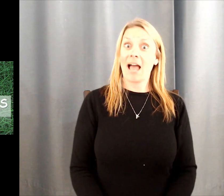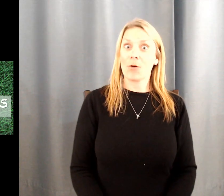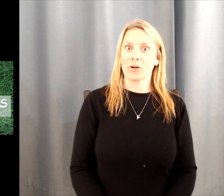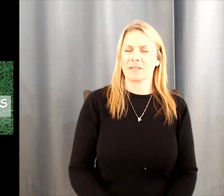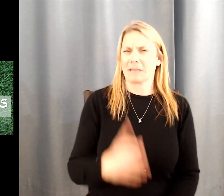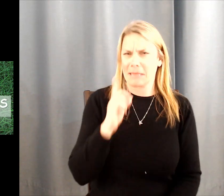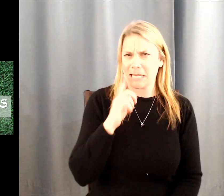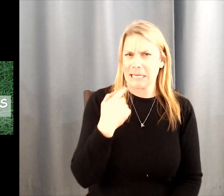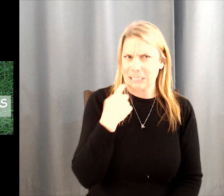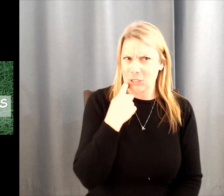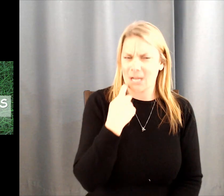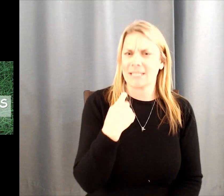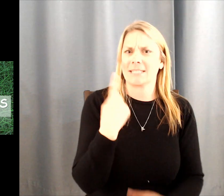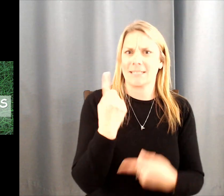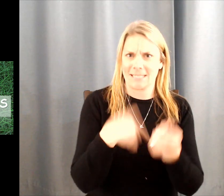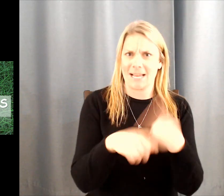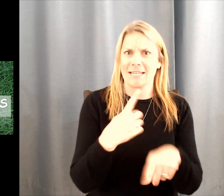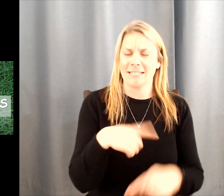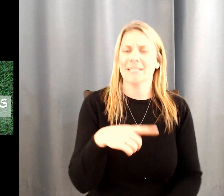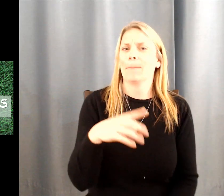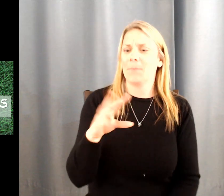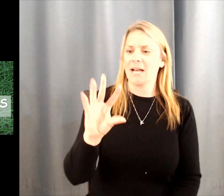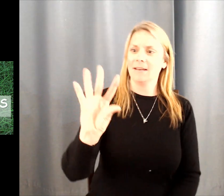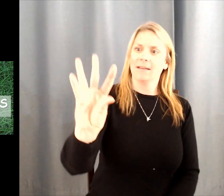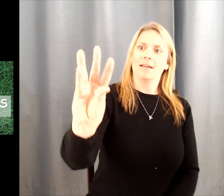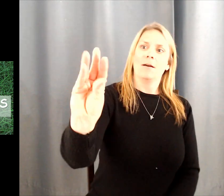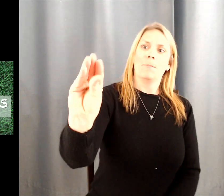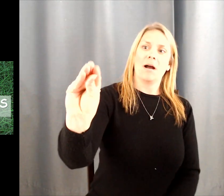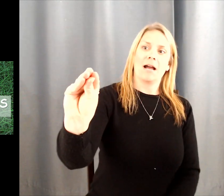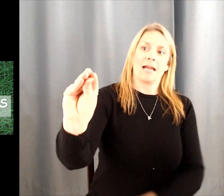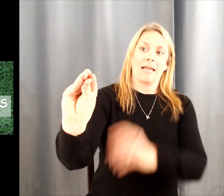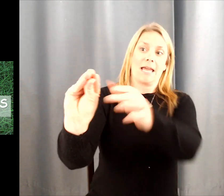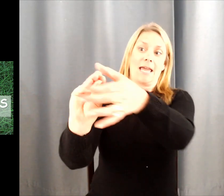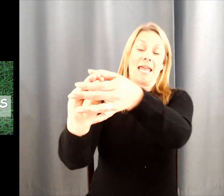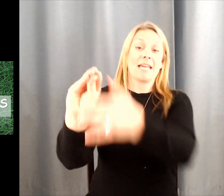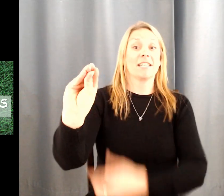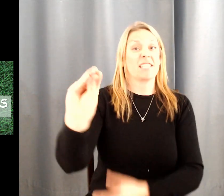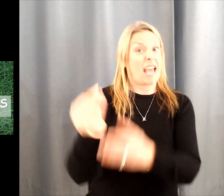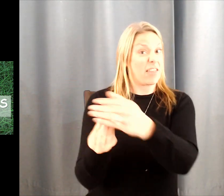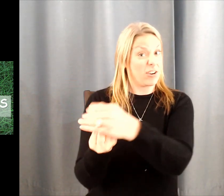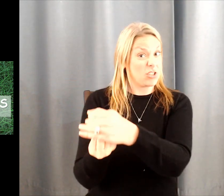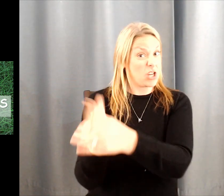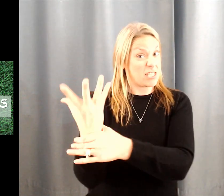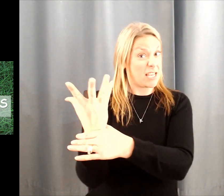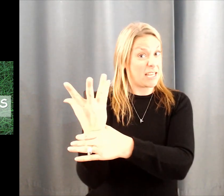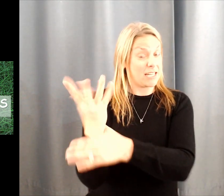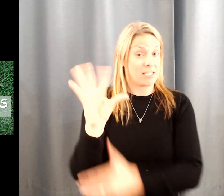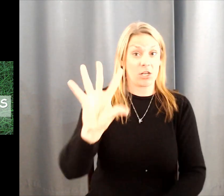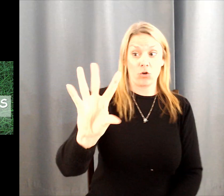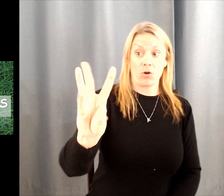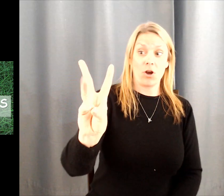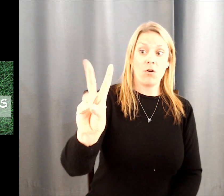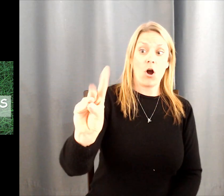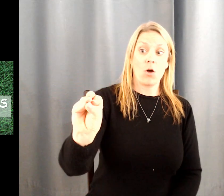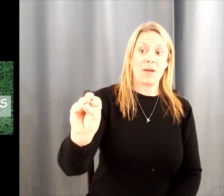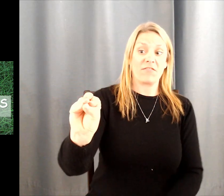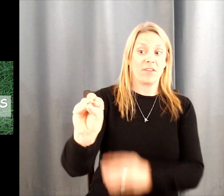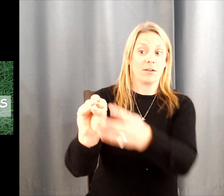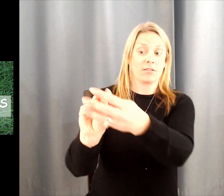Flowers, I think I just signed it, but my hand is gathered just like it is in grow. All my fingers are going